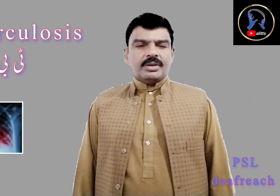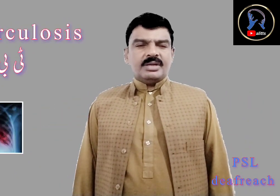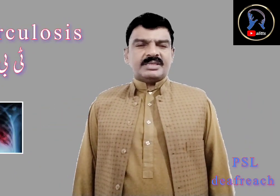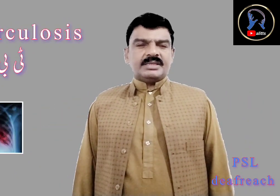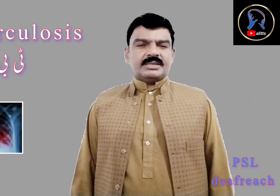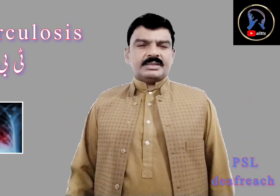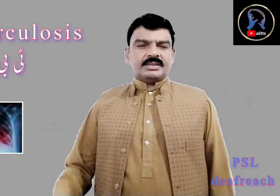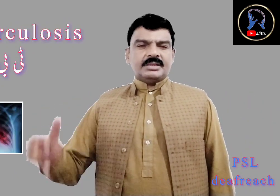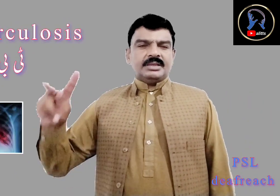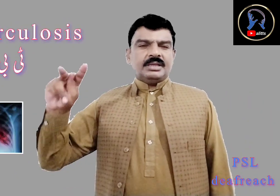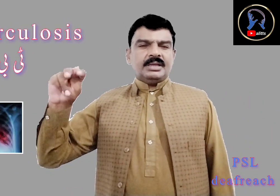tuberculosis